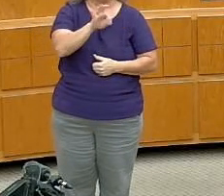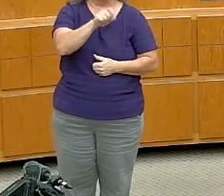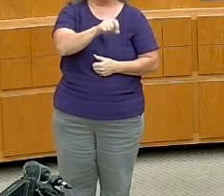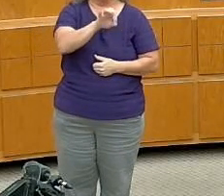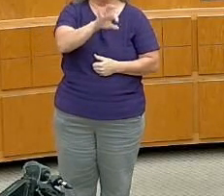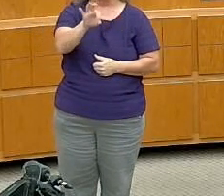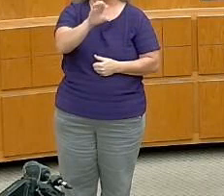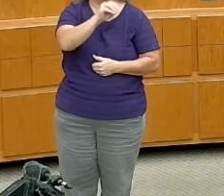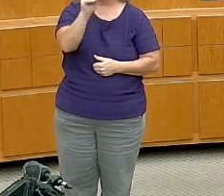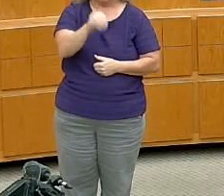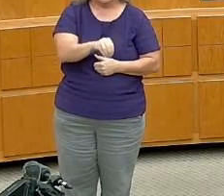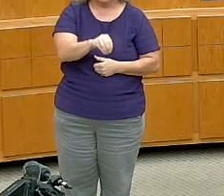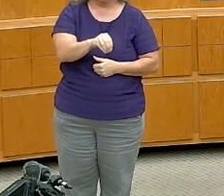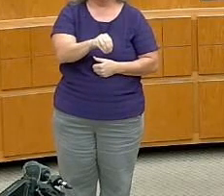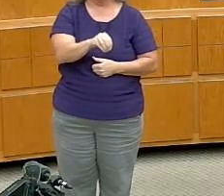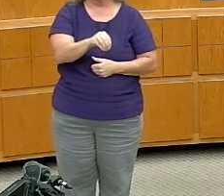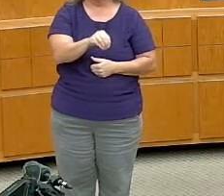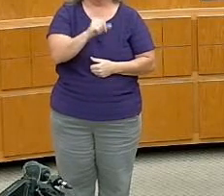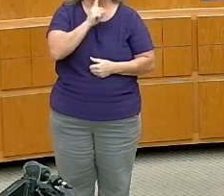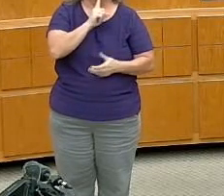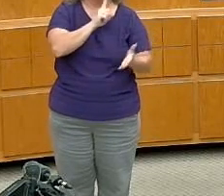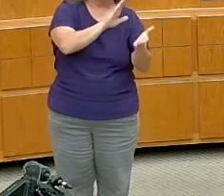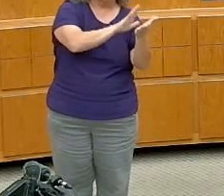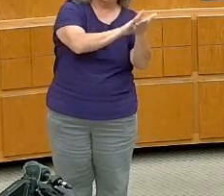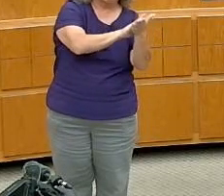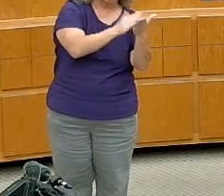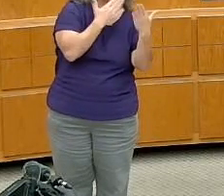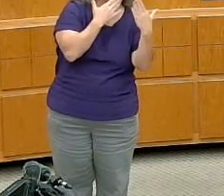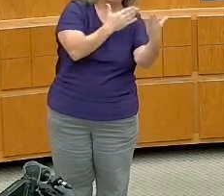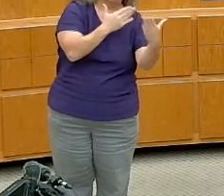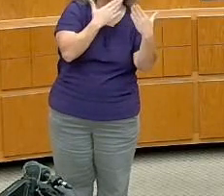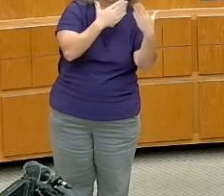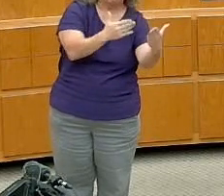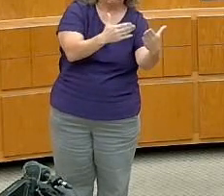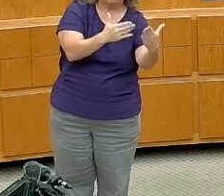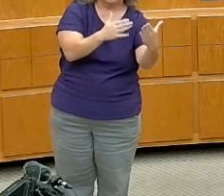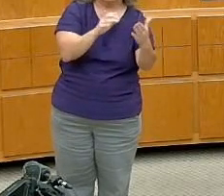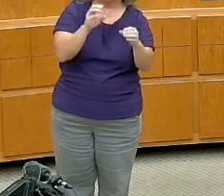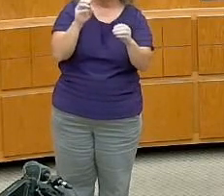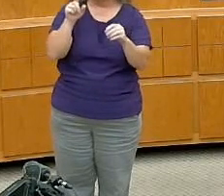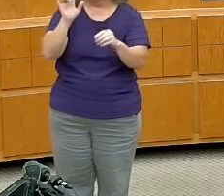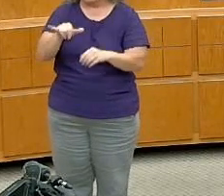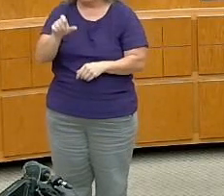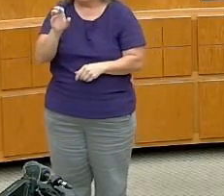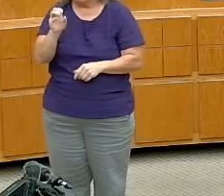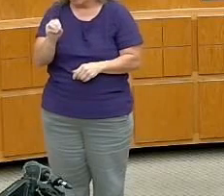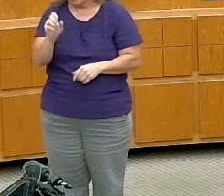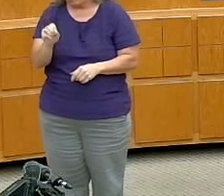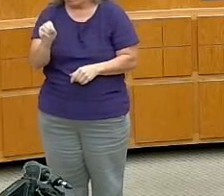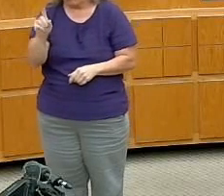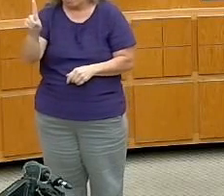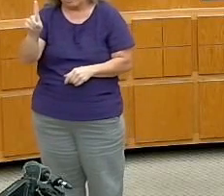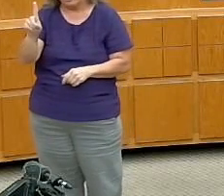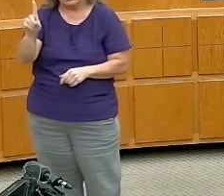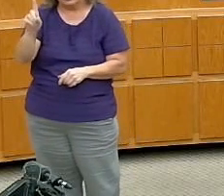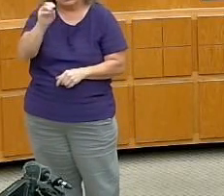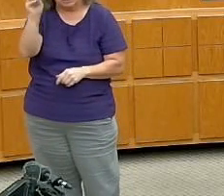99.99% needs to be appreciated and applauded. And as I said, that 0.01%, whoever you